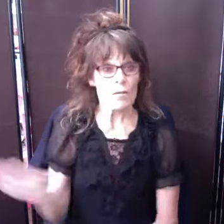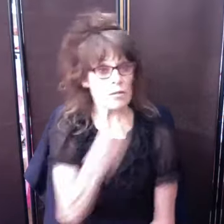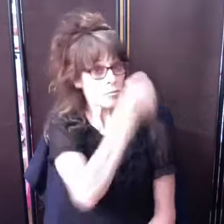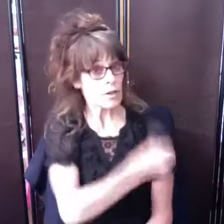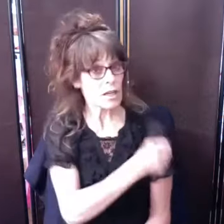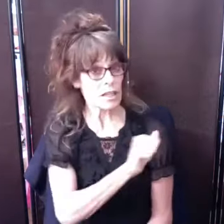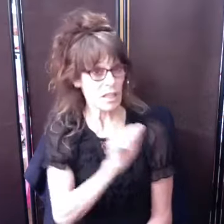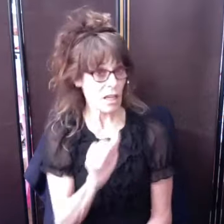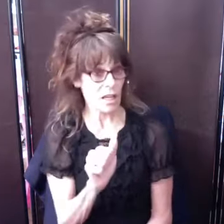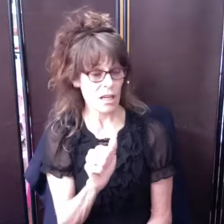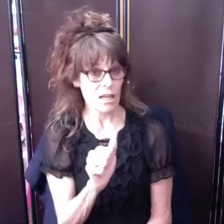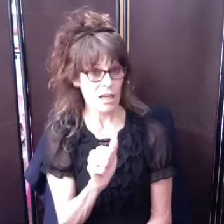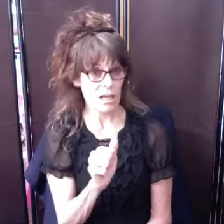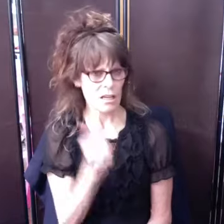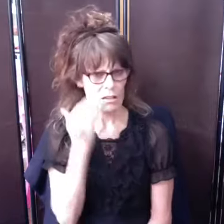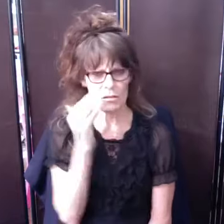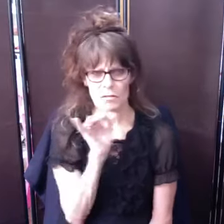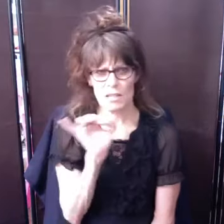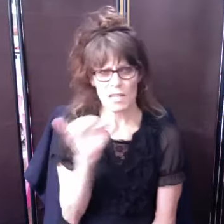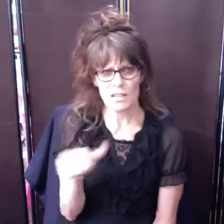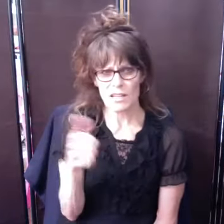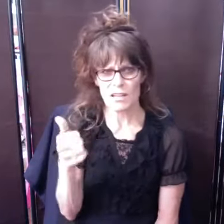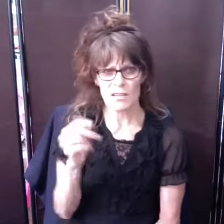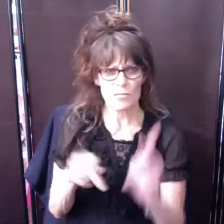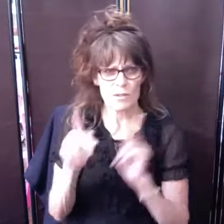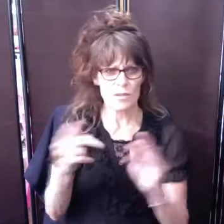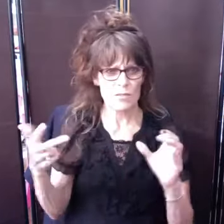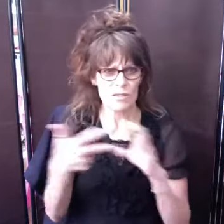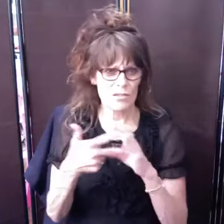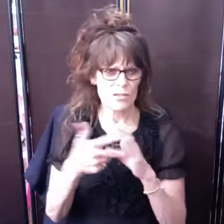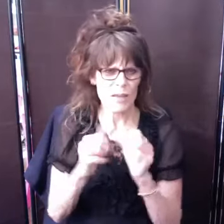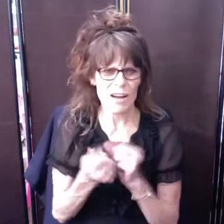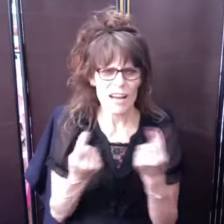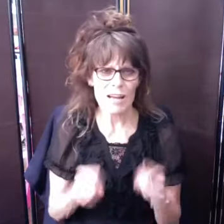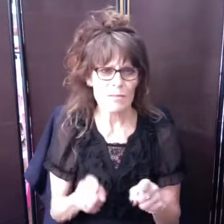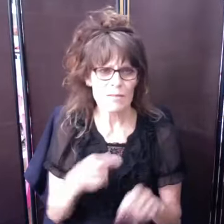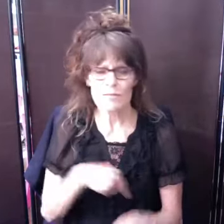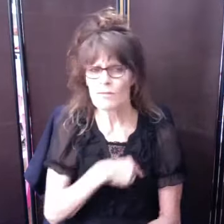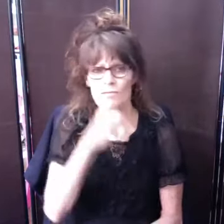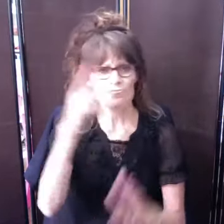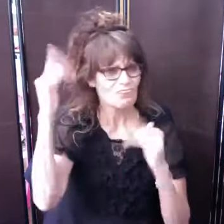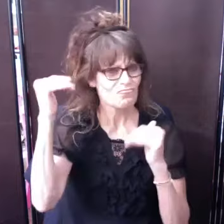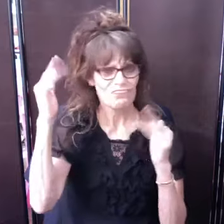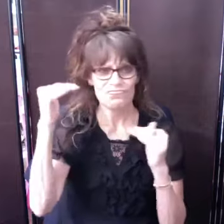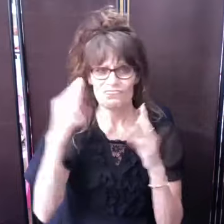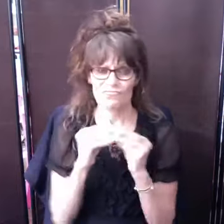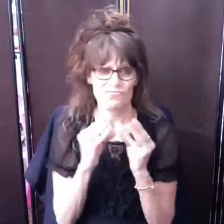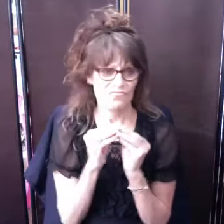brought into Alcoholics Anonymous in the virtual environment today. How do we do that? We don't expect the meeting to be the message.